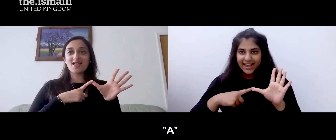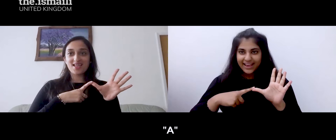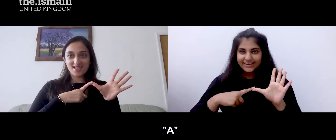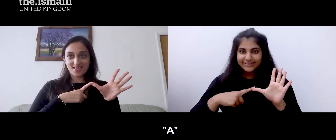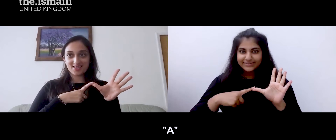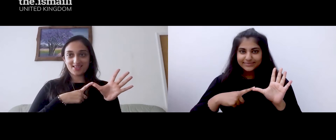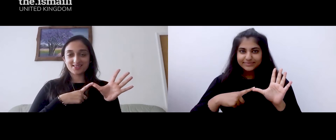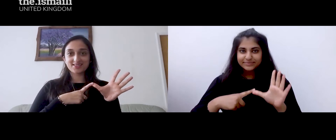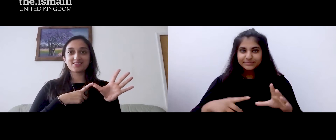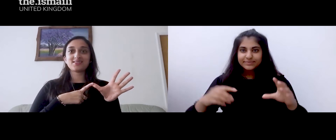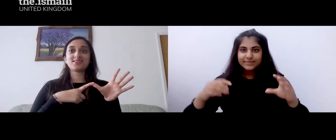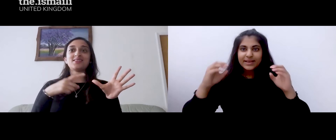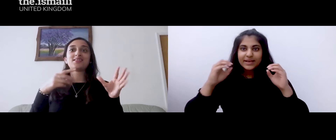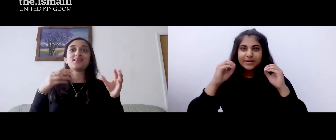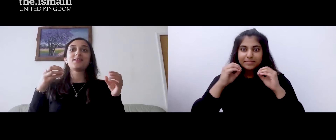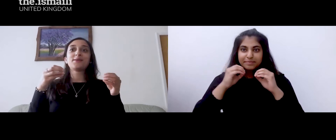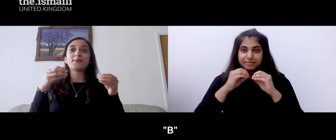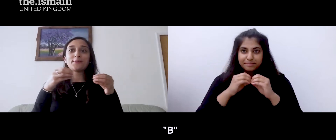A,